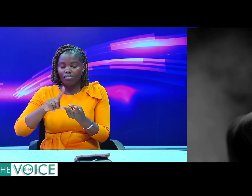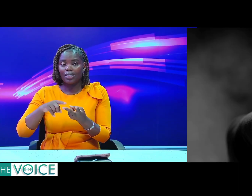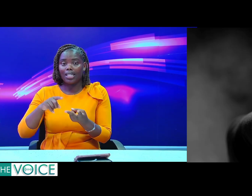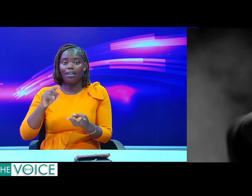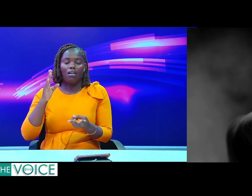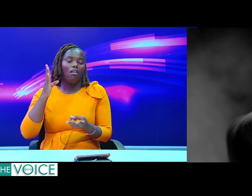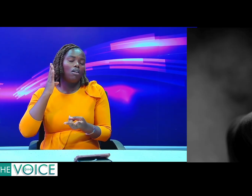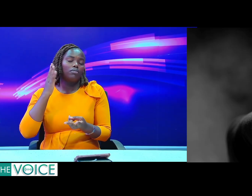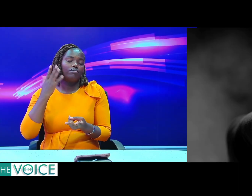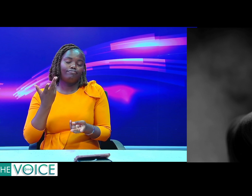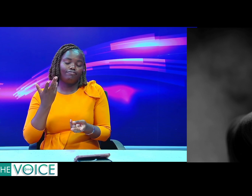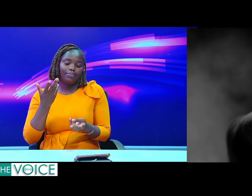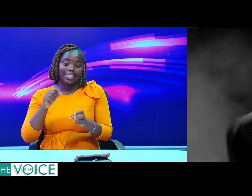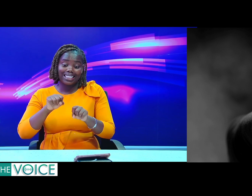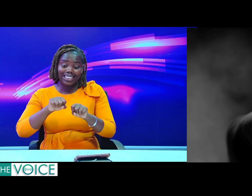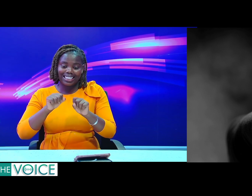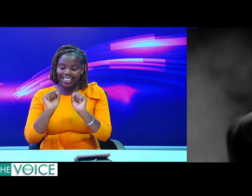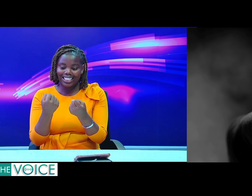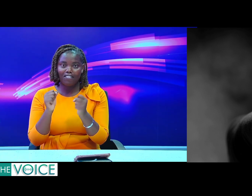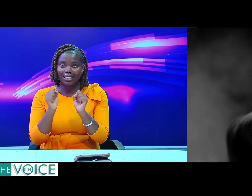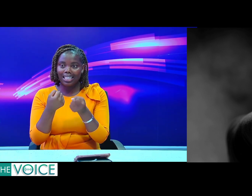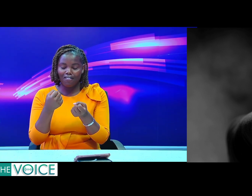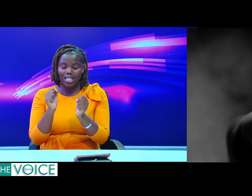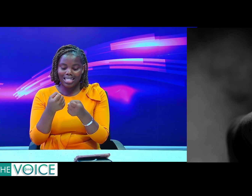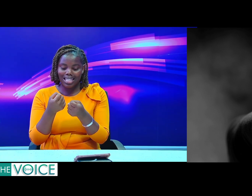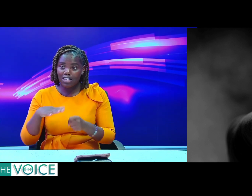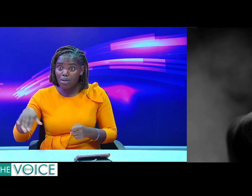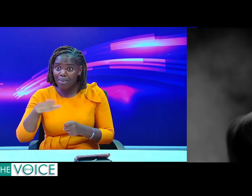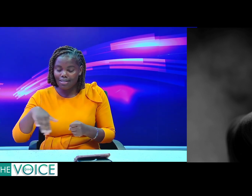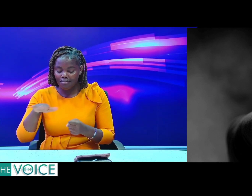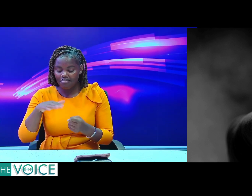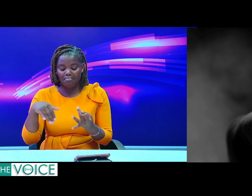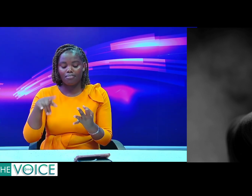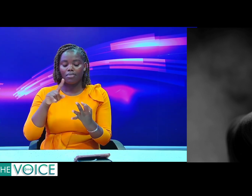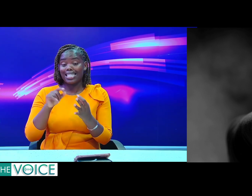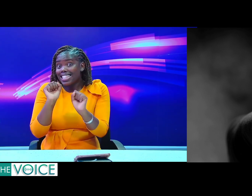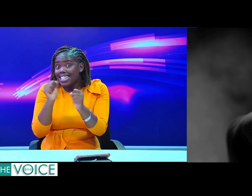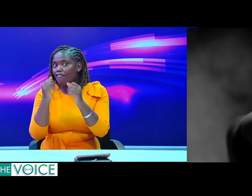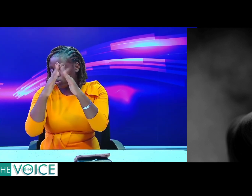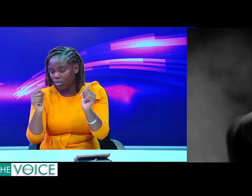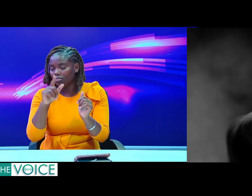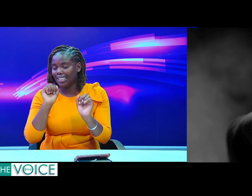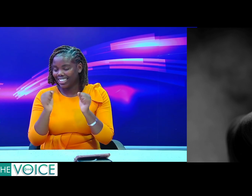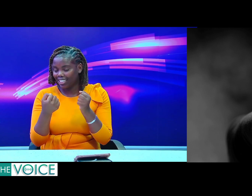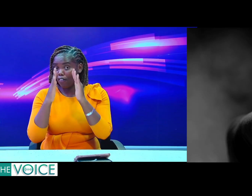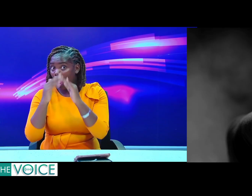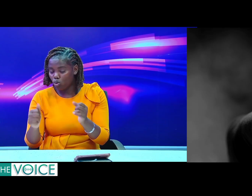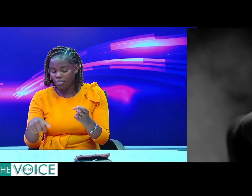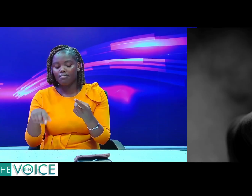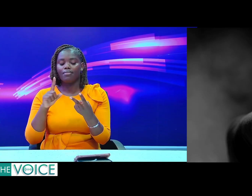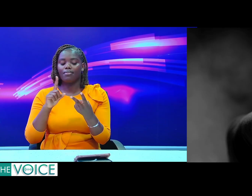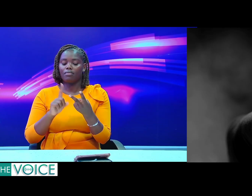police station, we have challenges in the police area. We don't have safe houses.